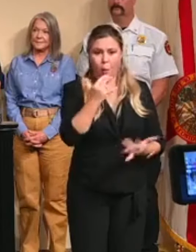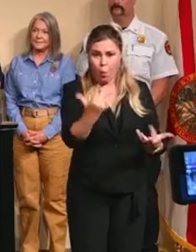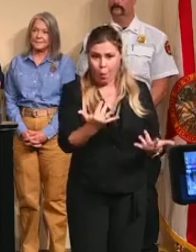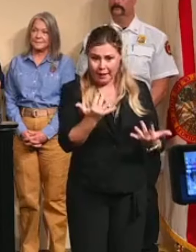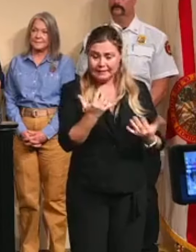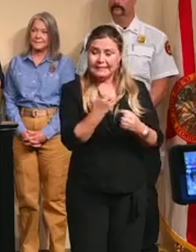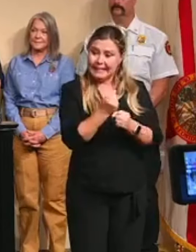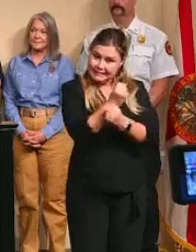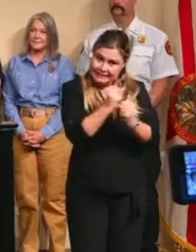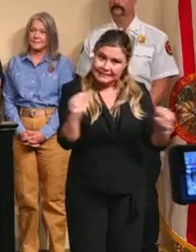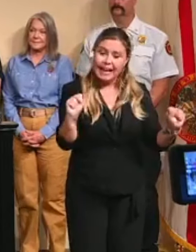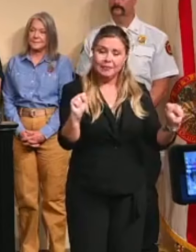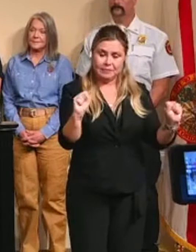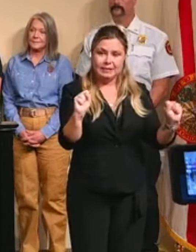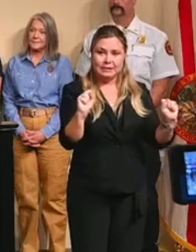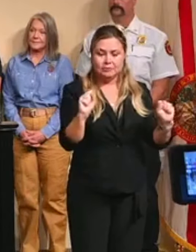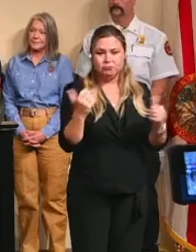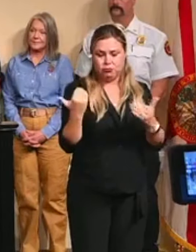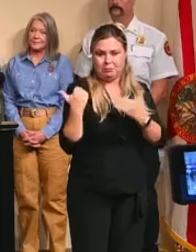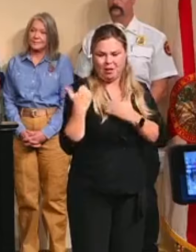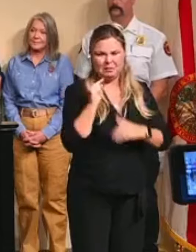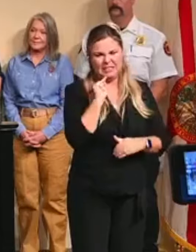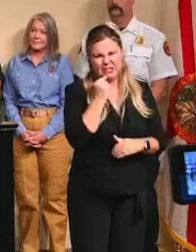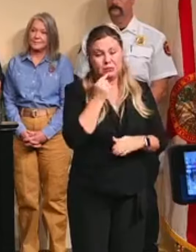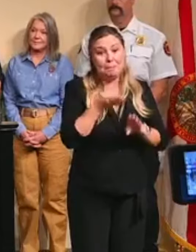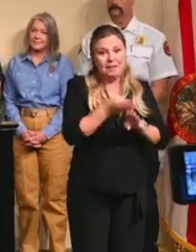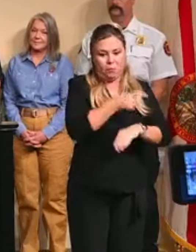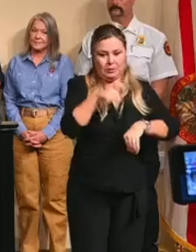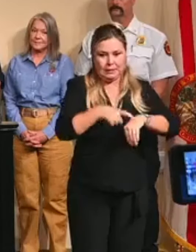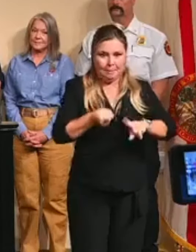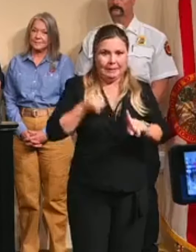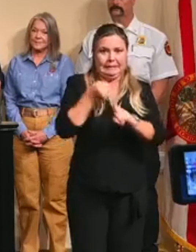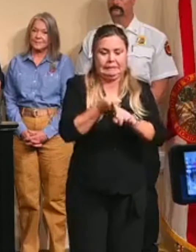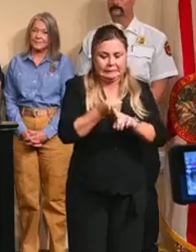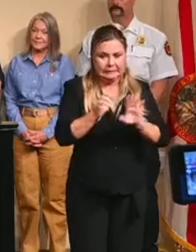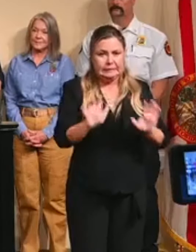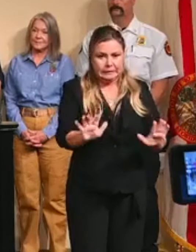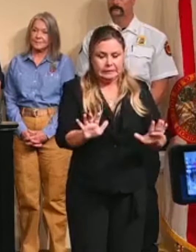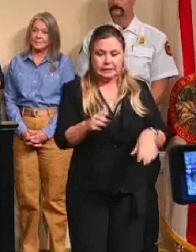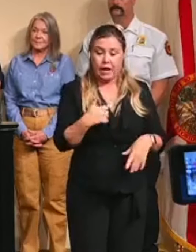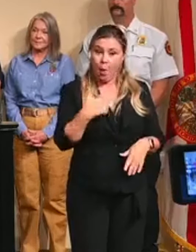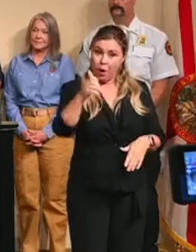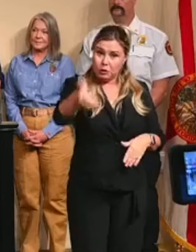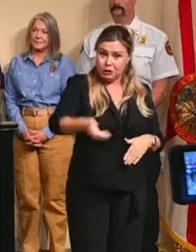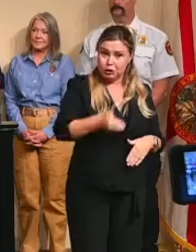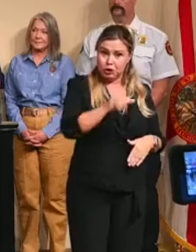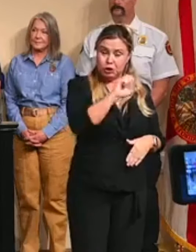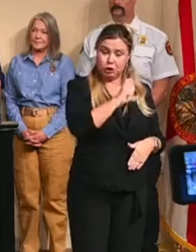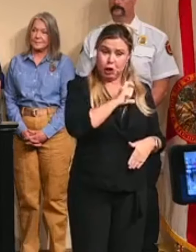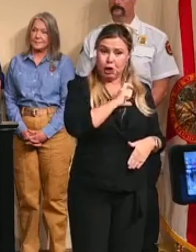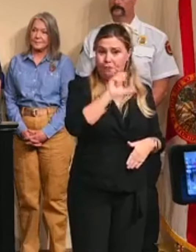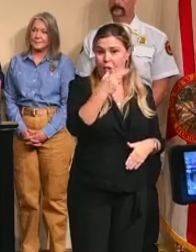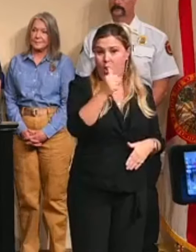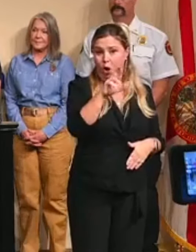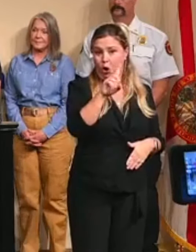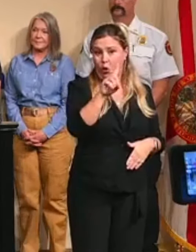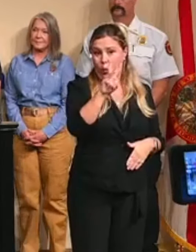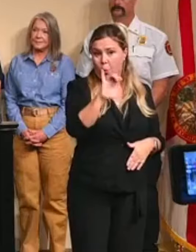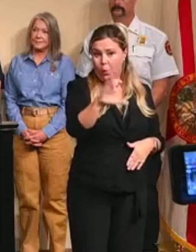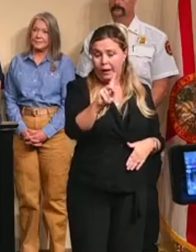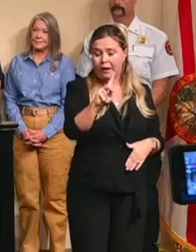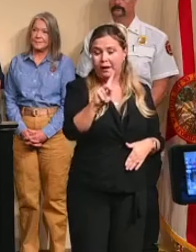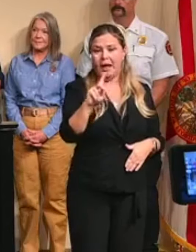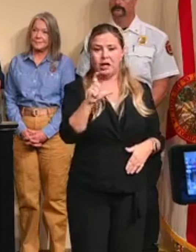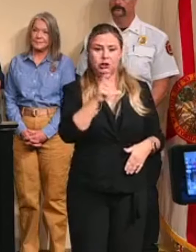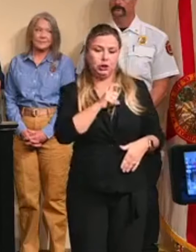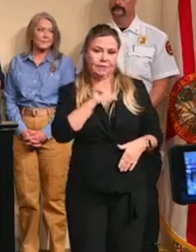safety measures when you can before the time is here. So next, I wanted to introduce Sheriff Harwick and the Chief Avalis